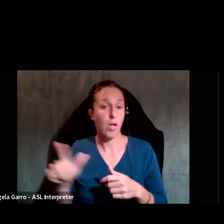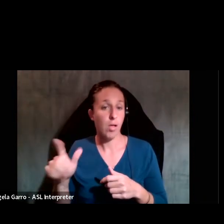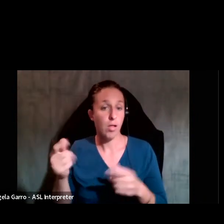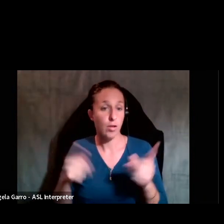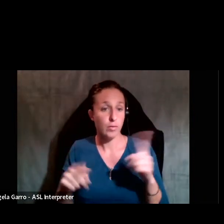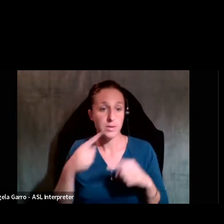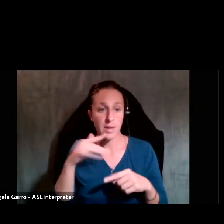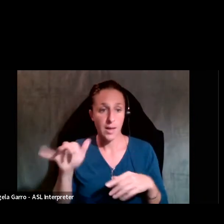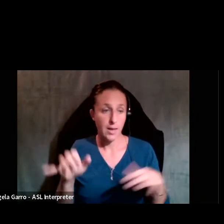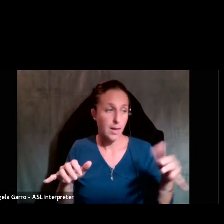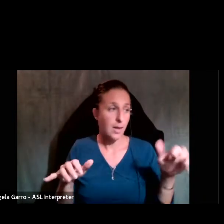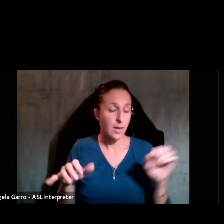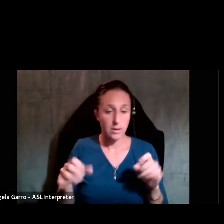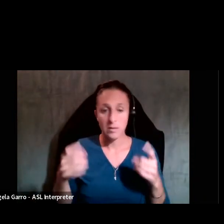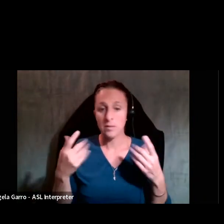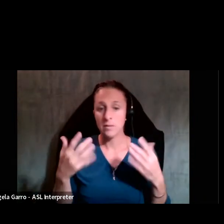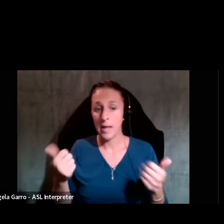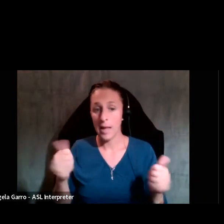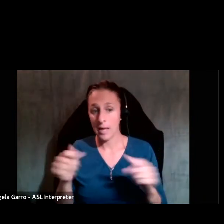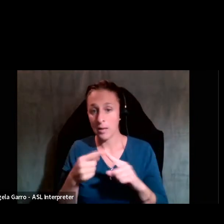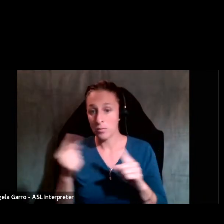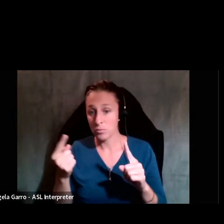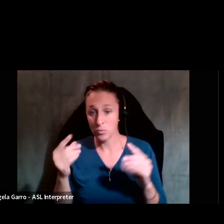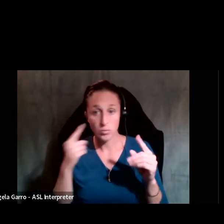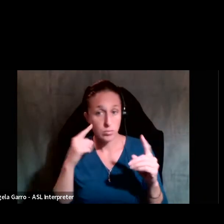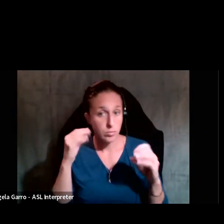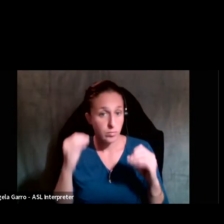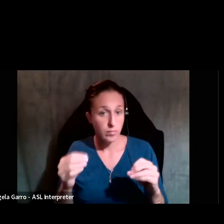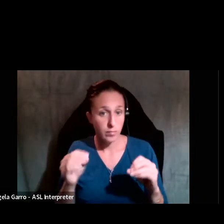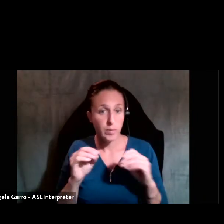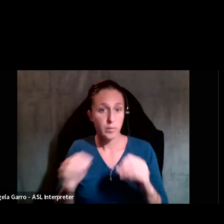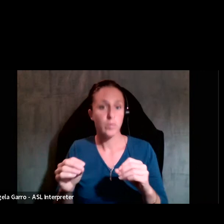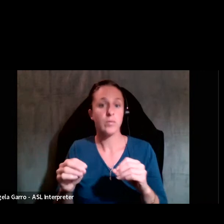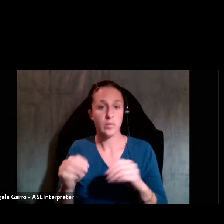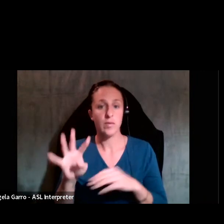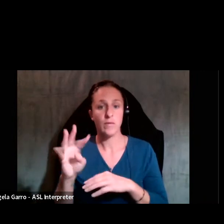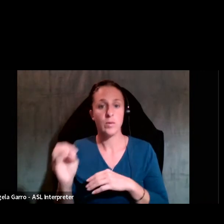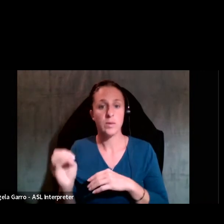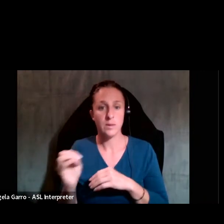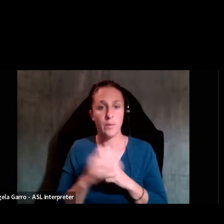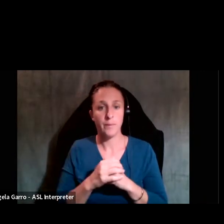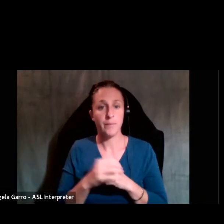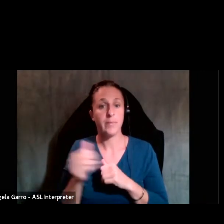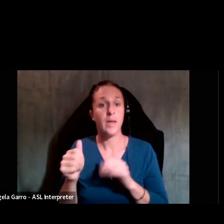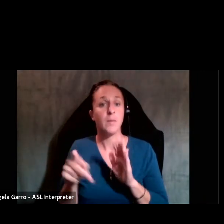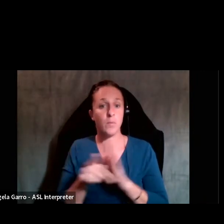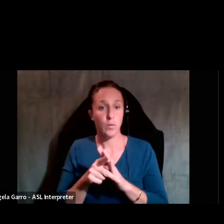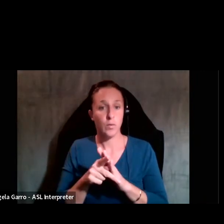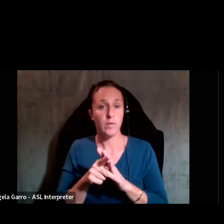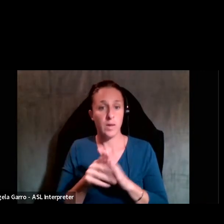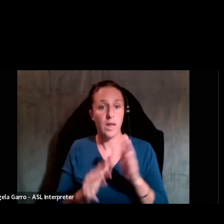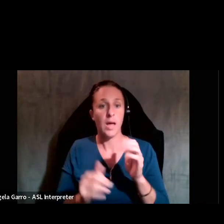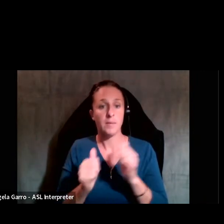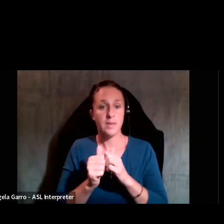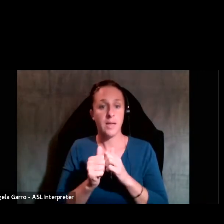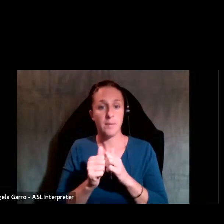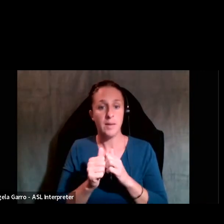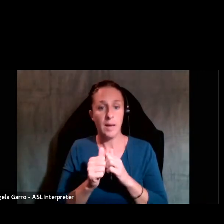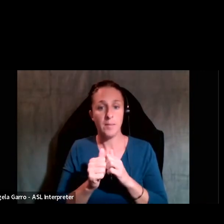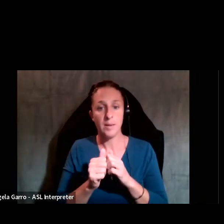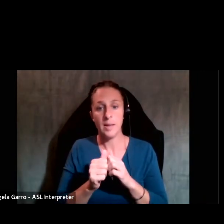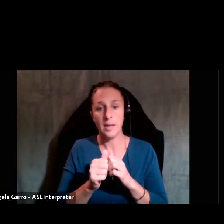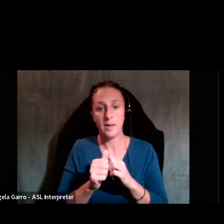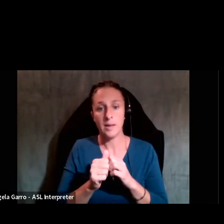aye. Aye. Aye. Any opposition? Hearing none, motion carried 4-0. Okay, approval of the updated miscellaneous salary